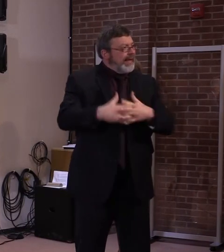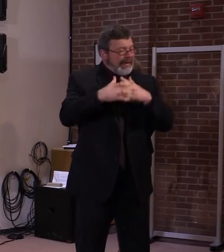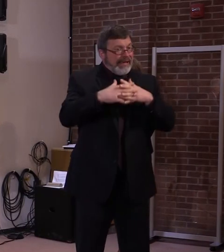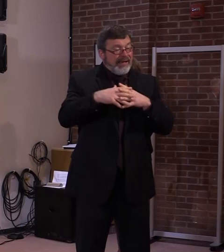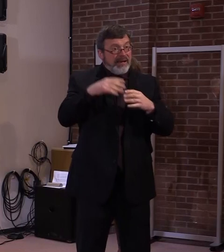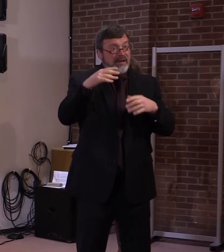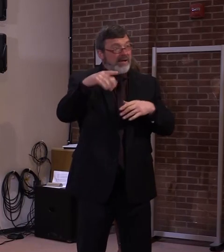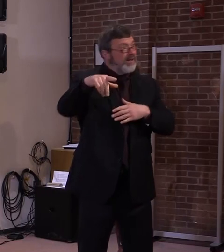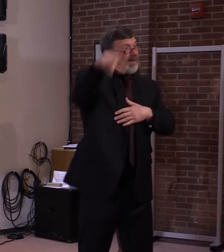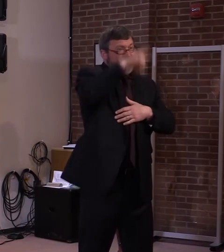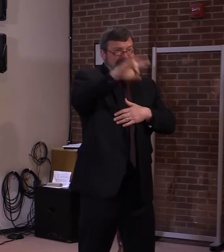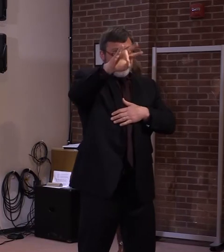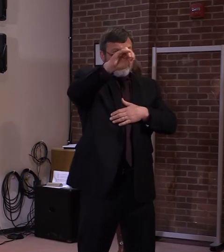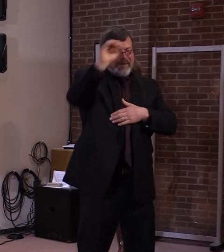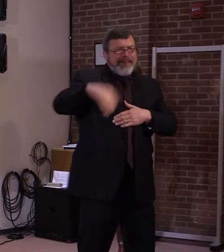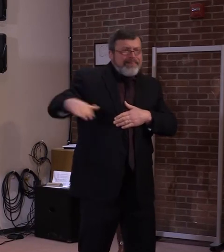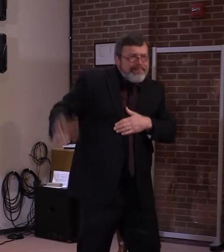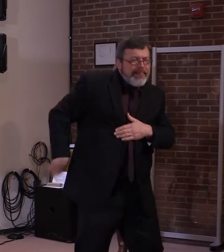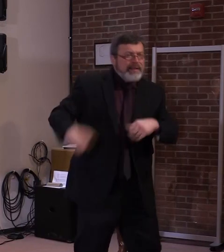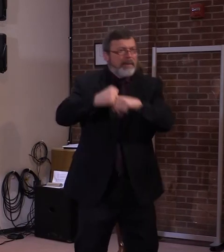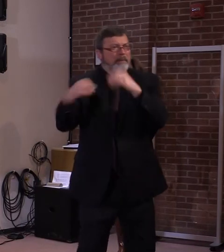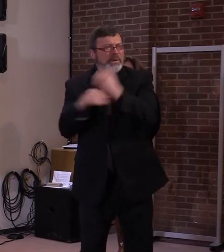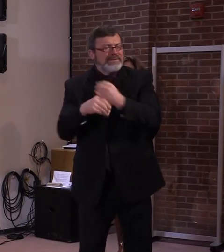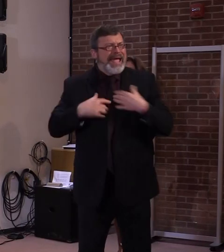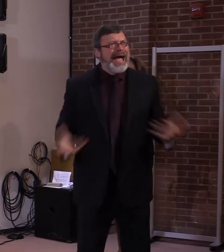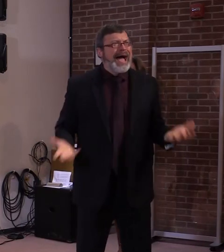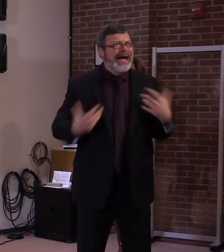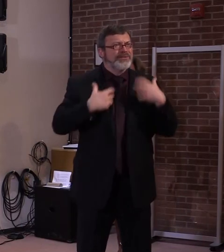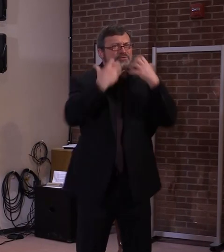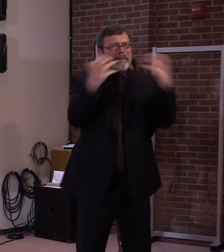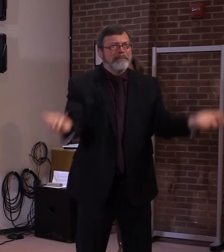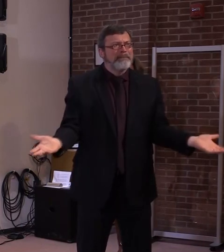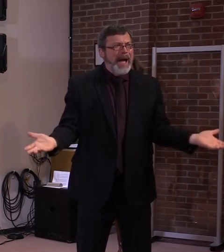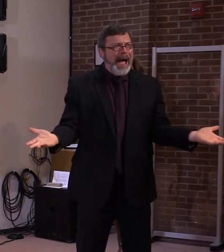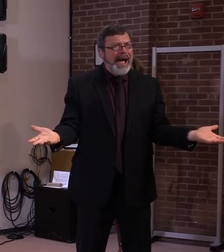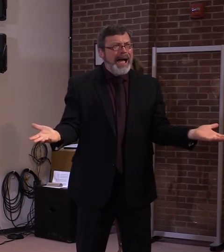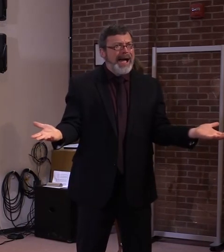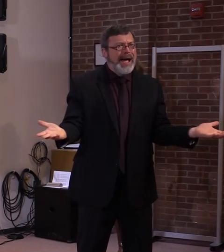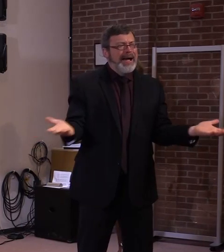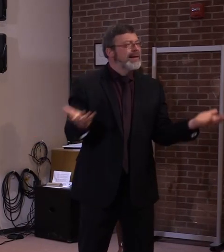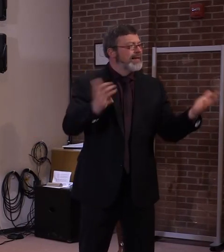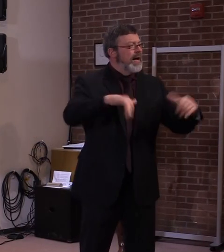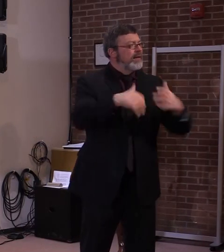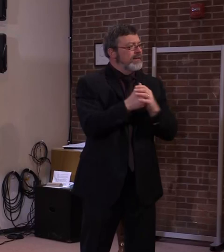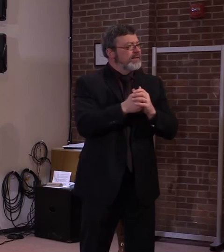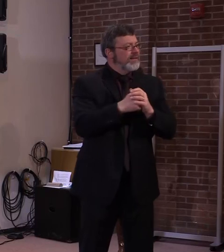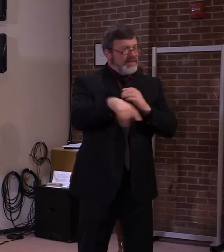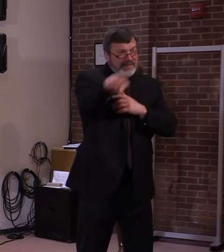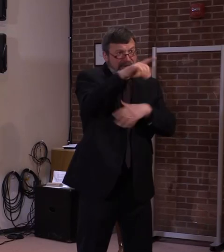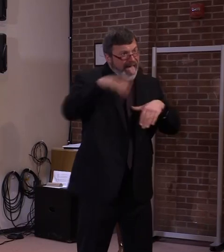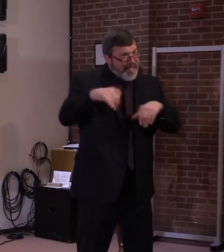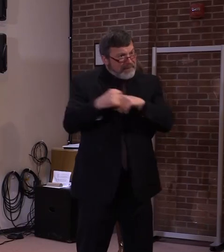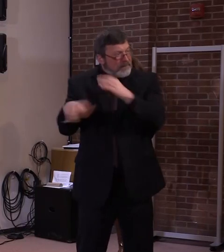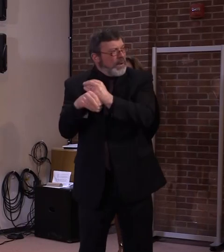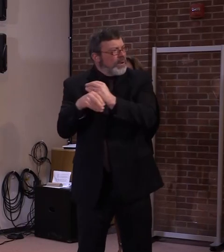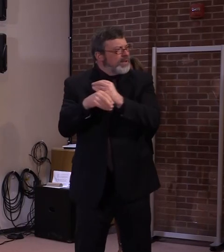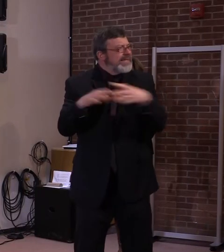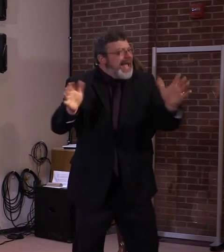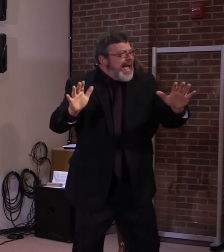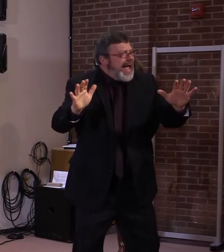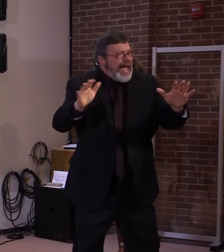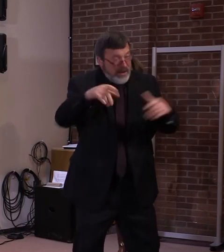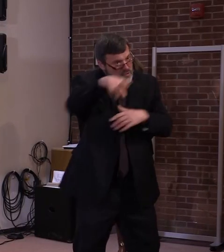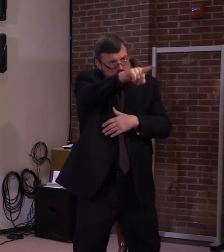booster shot, you are not fully protected. Being fully protected ensures a safer holiday season for